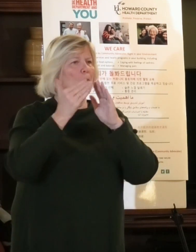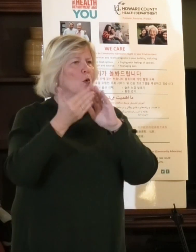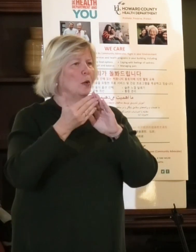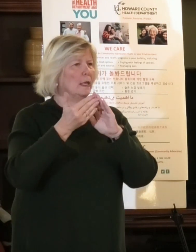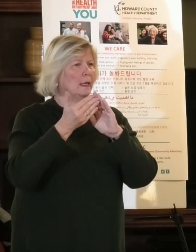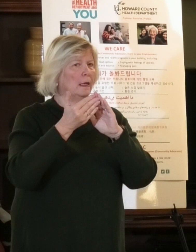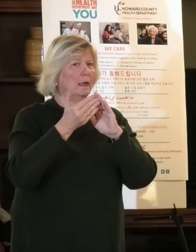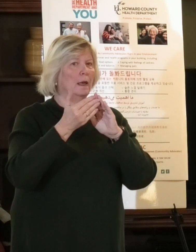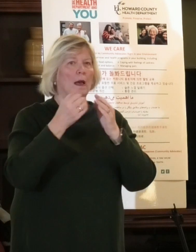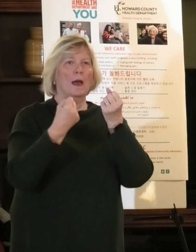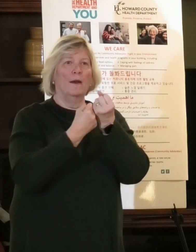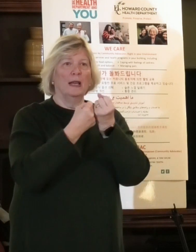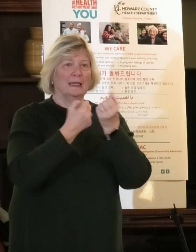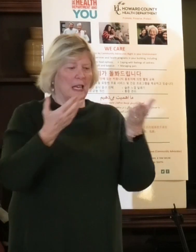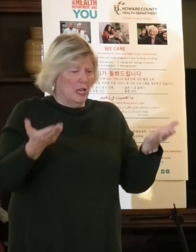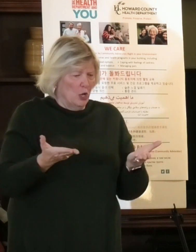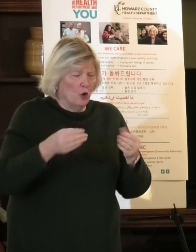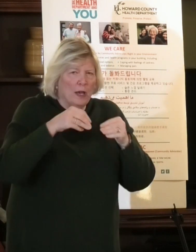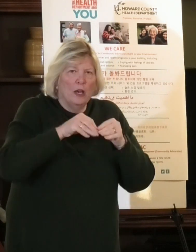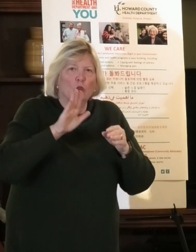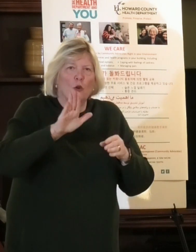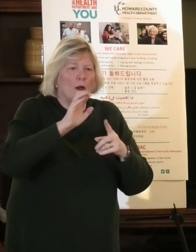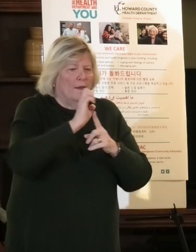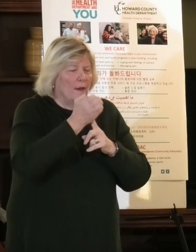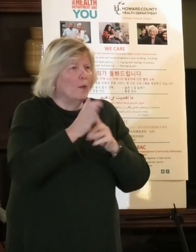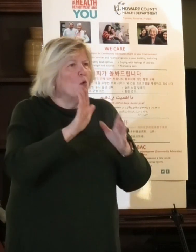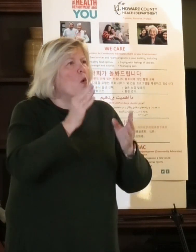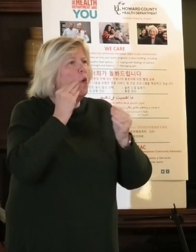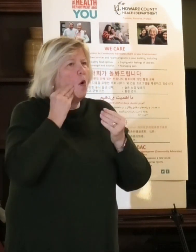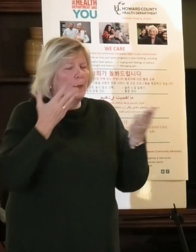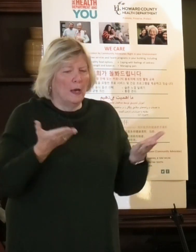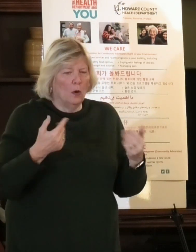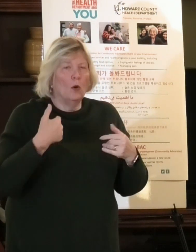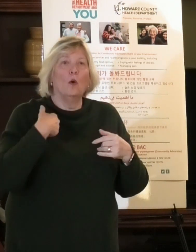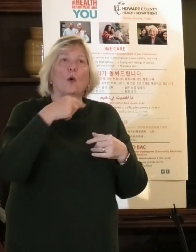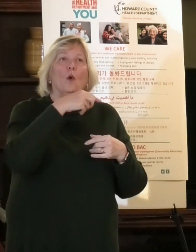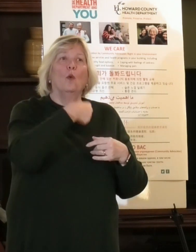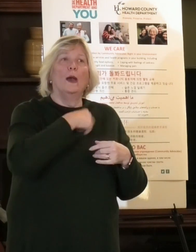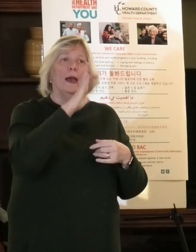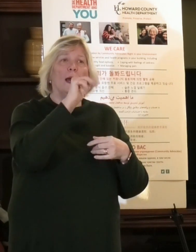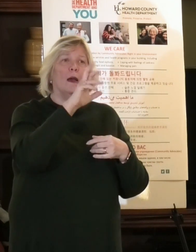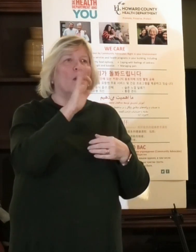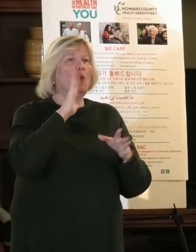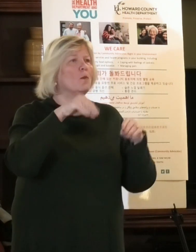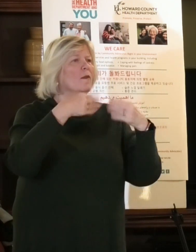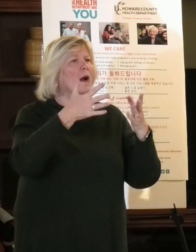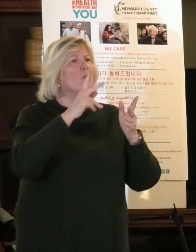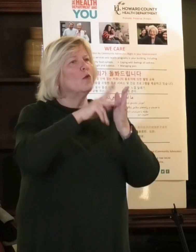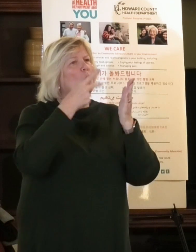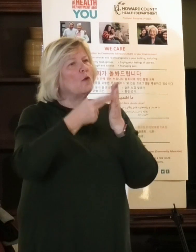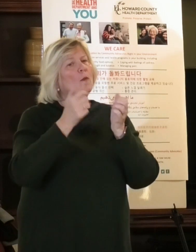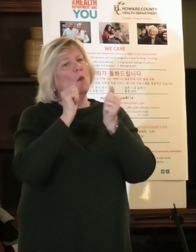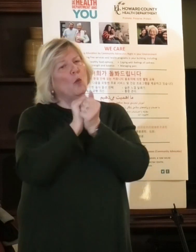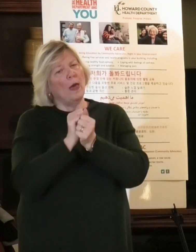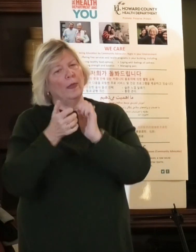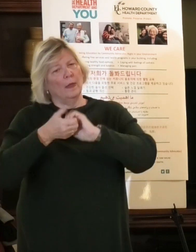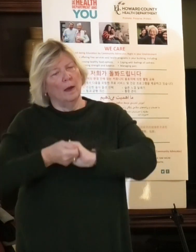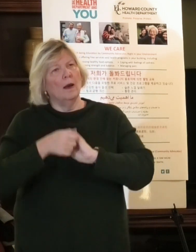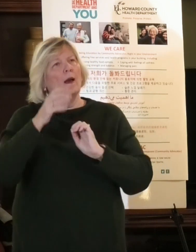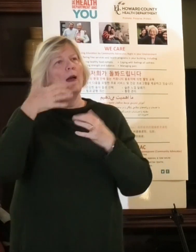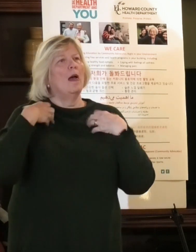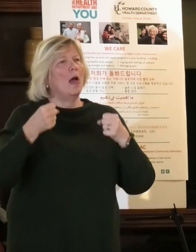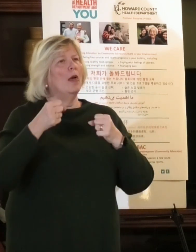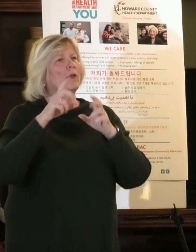right in your environment. We Care will provide programming with the Health Department and the Department of Community Resources